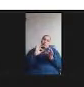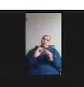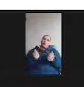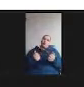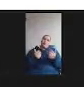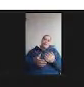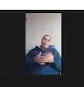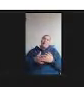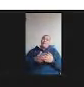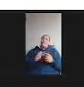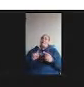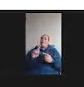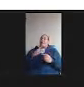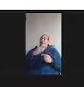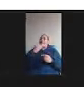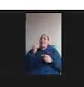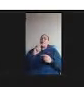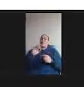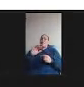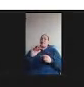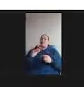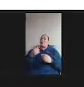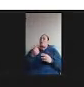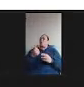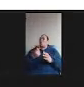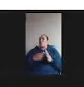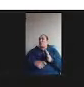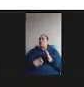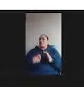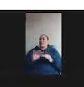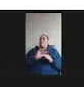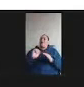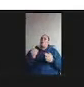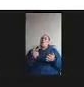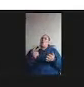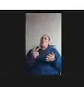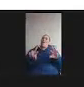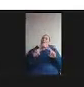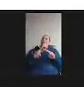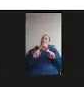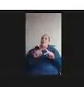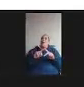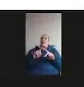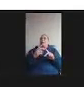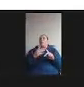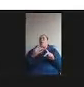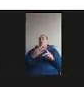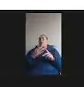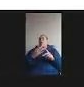what we estimate the cost would be based on the contract value and possible number of sittings.